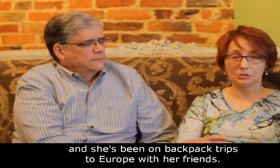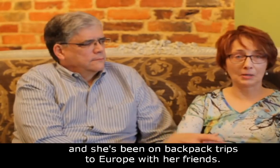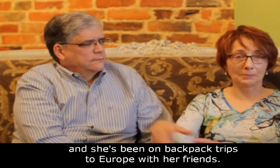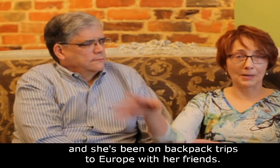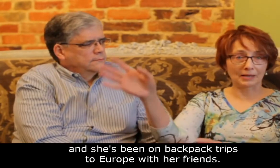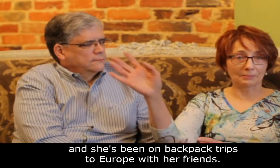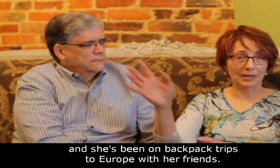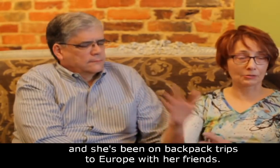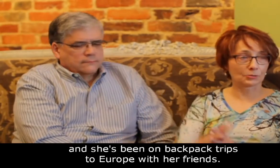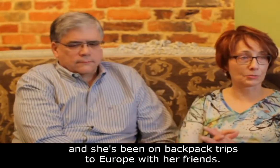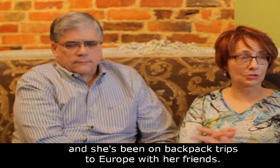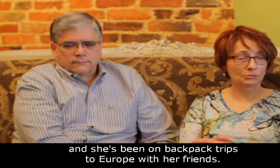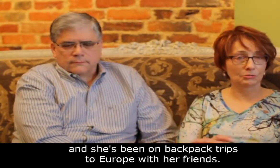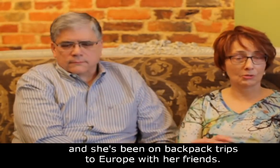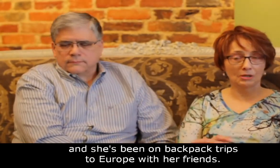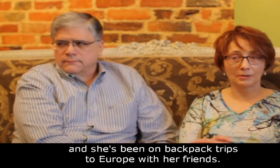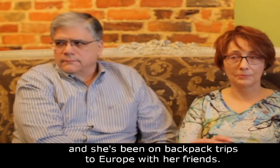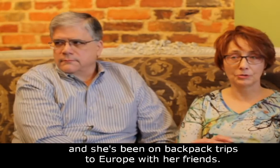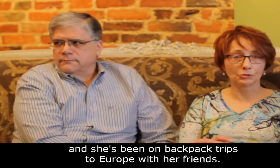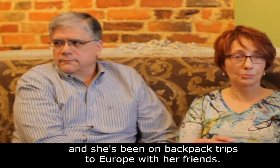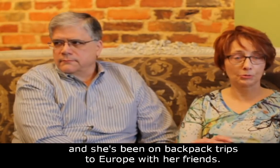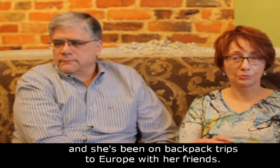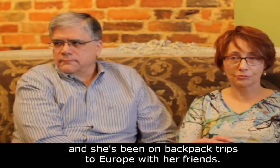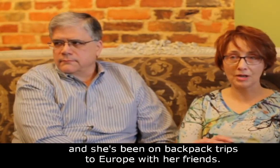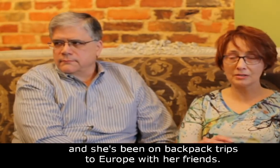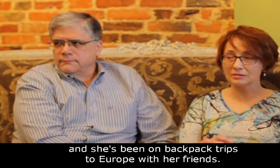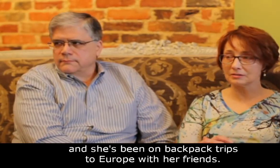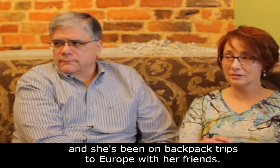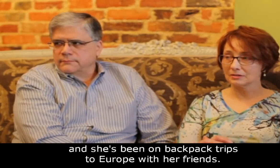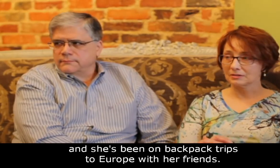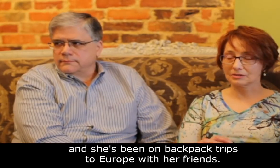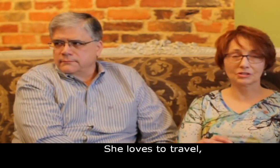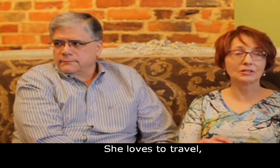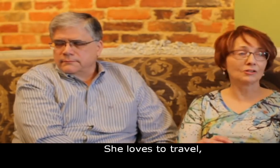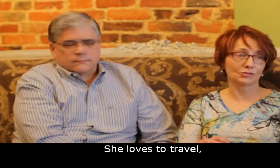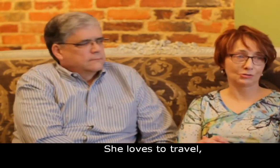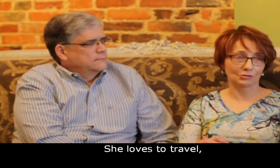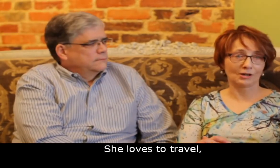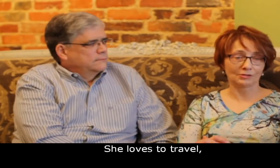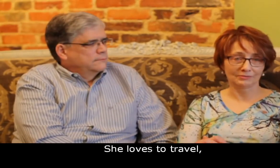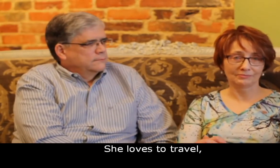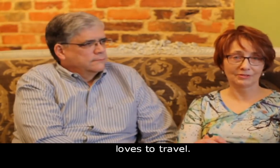on backpack trips to Europe with her friends. She loves to travel,